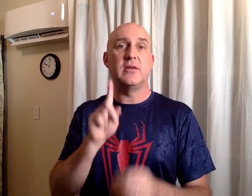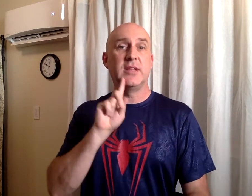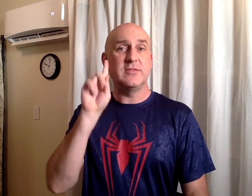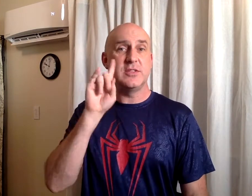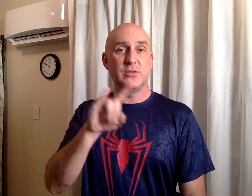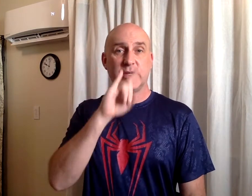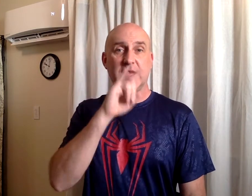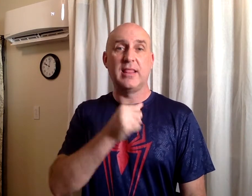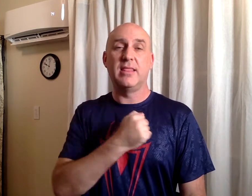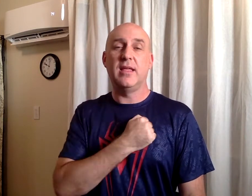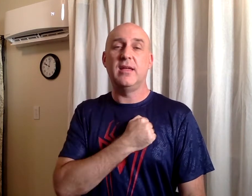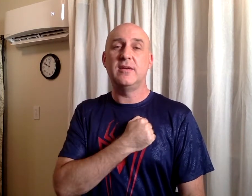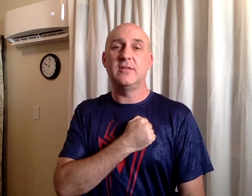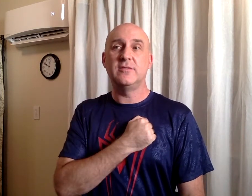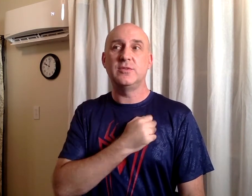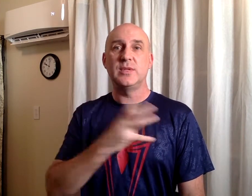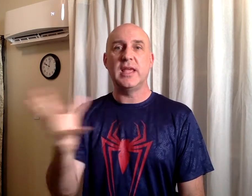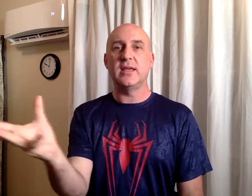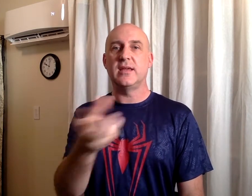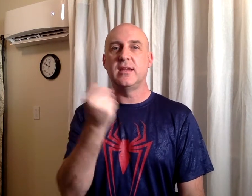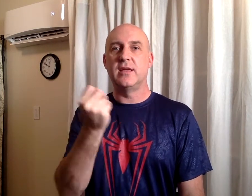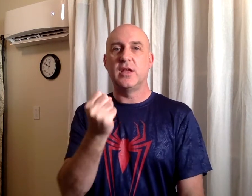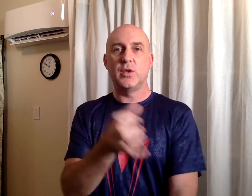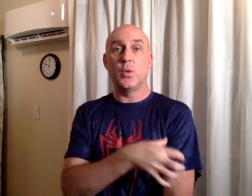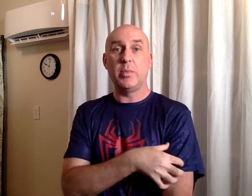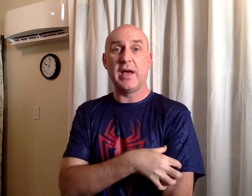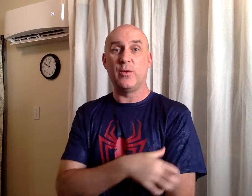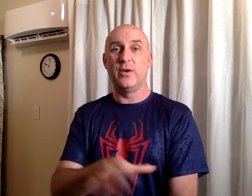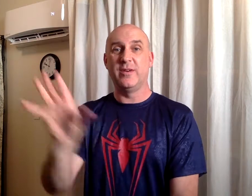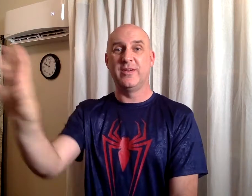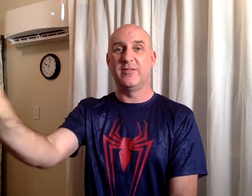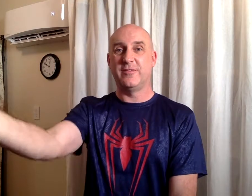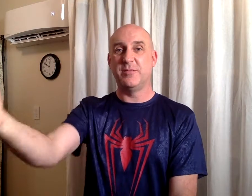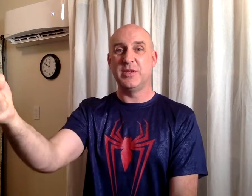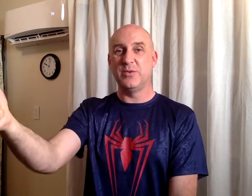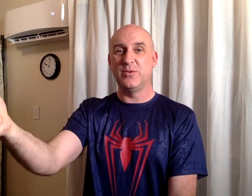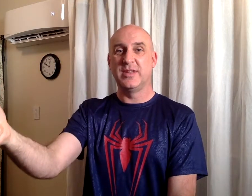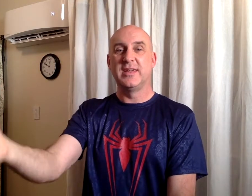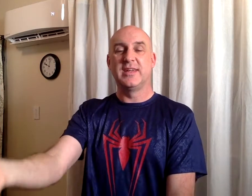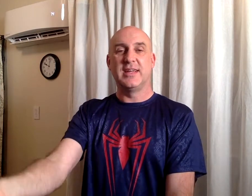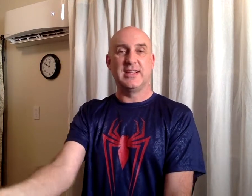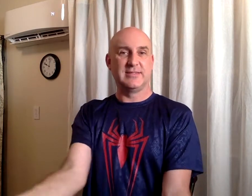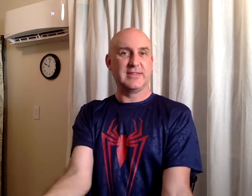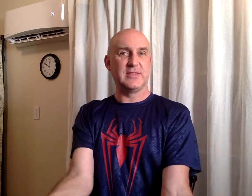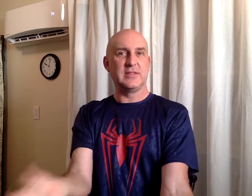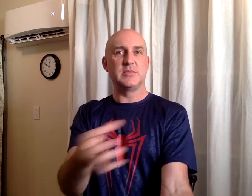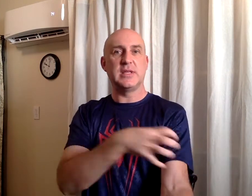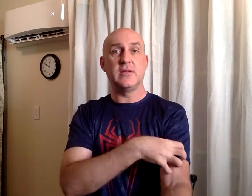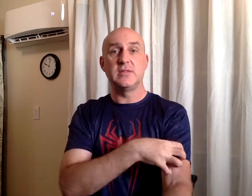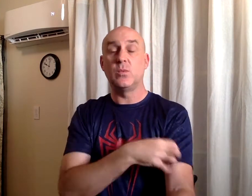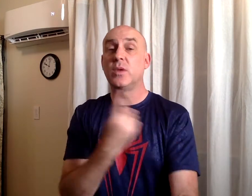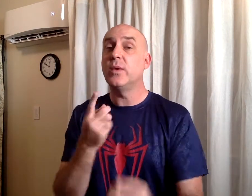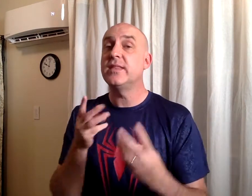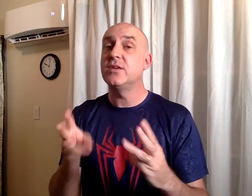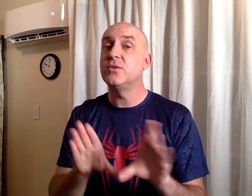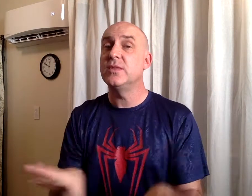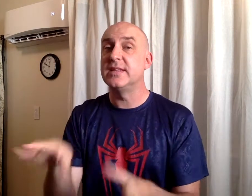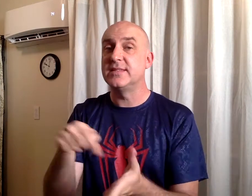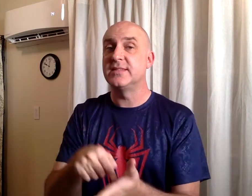deaf children love to take your power from you and give it to themselves. And one way they do this